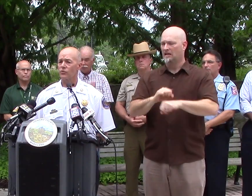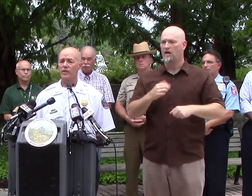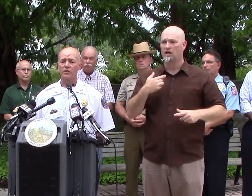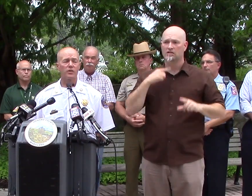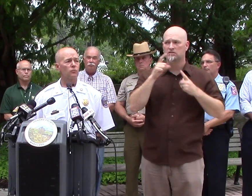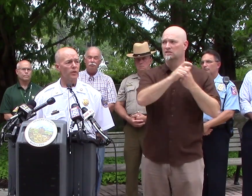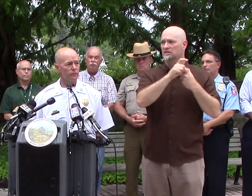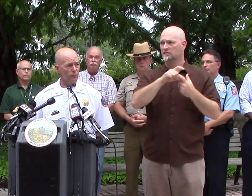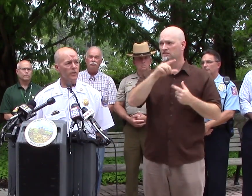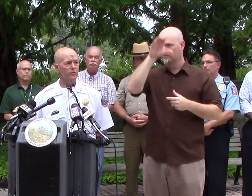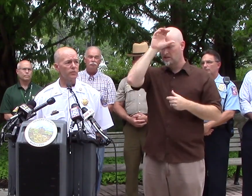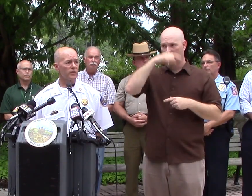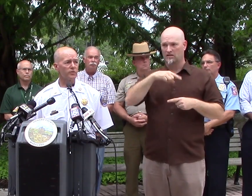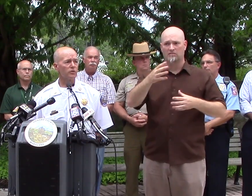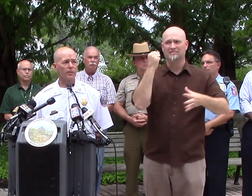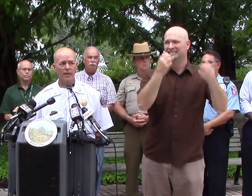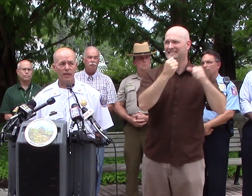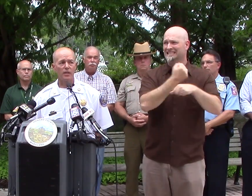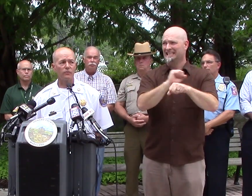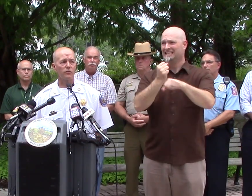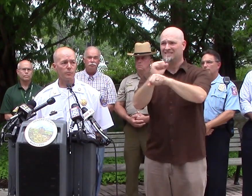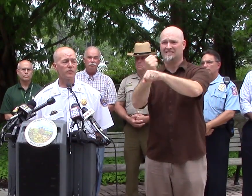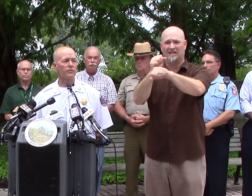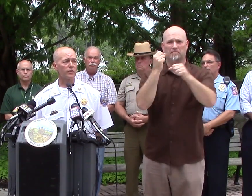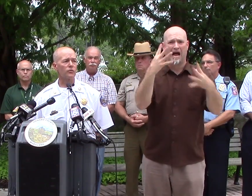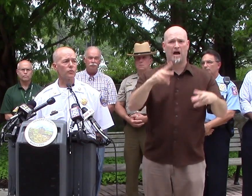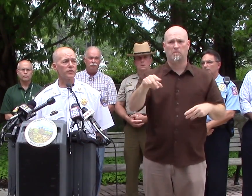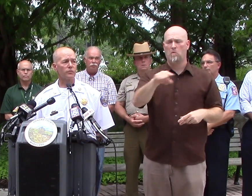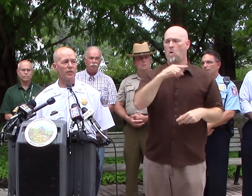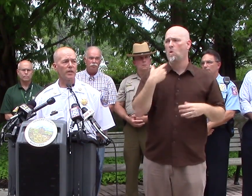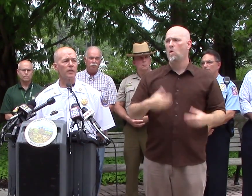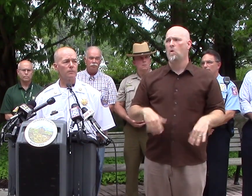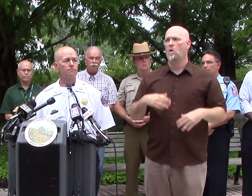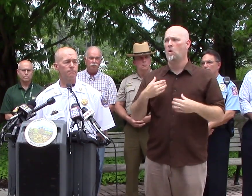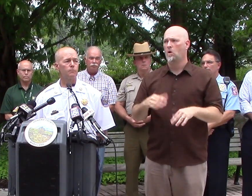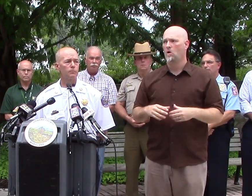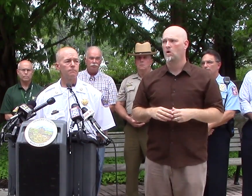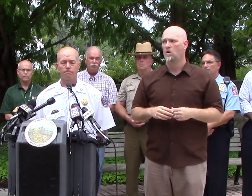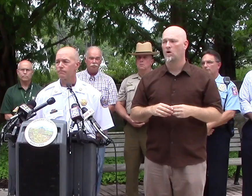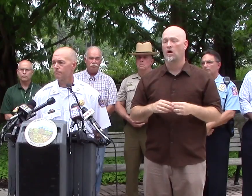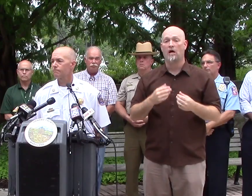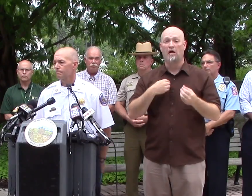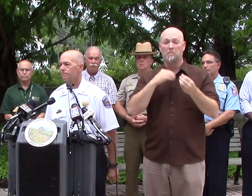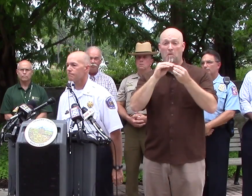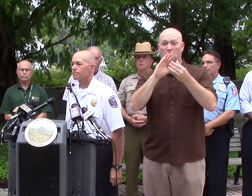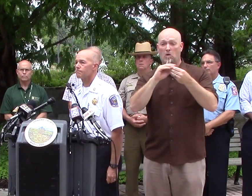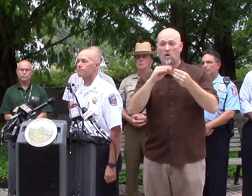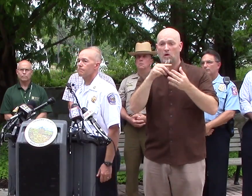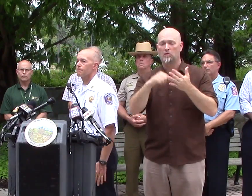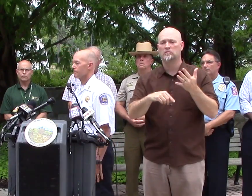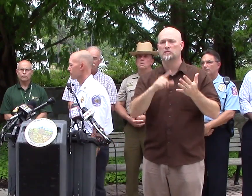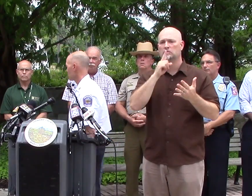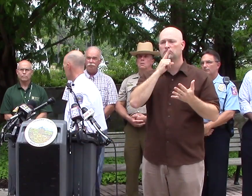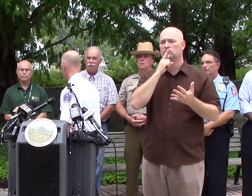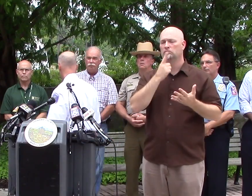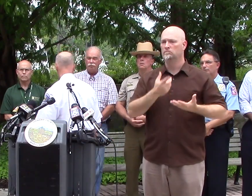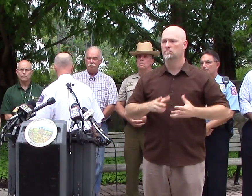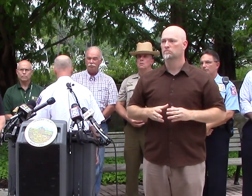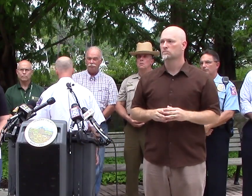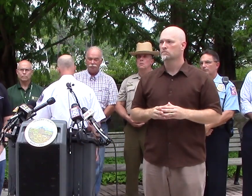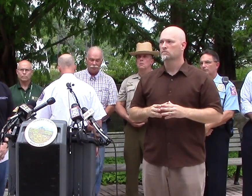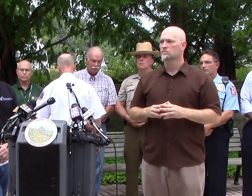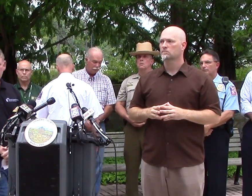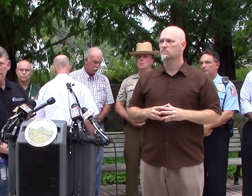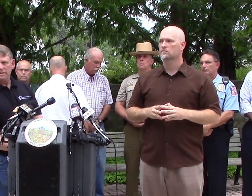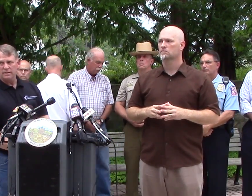on Main Street, they just went from rescue to rescue, but I can't give you specific stories right now. Is there any place people can donate aside from food